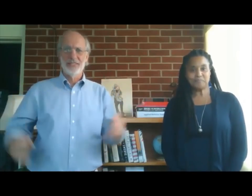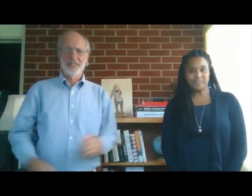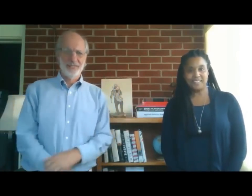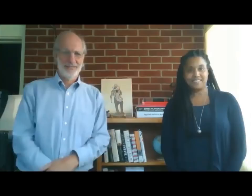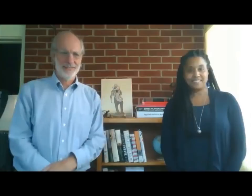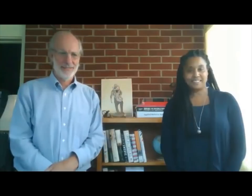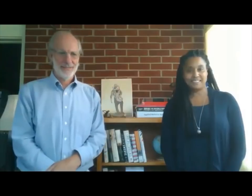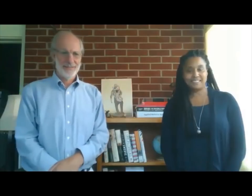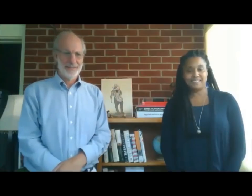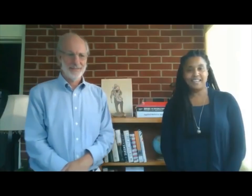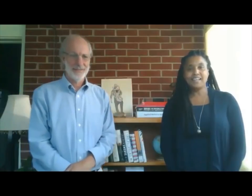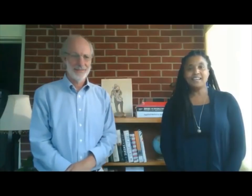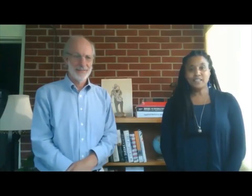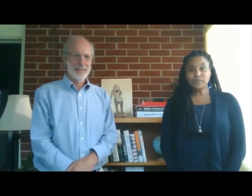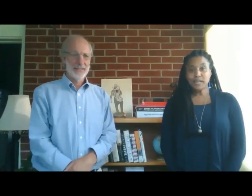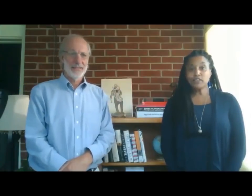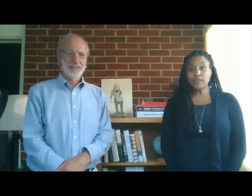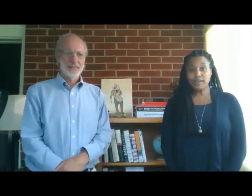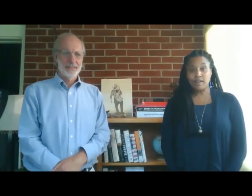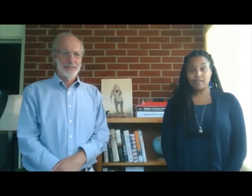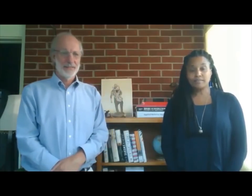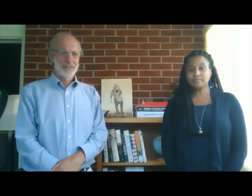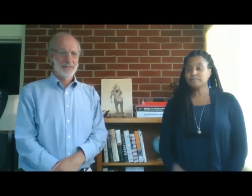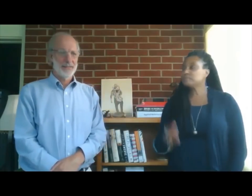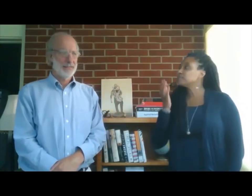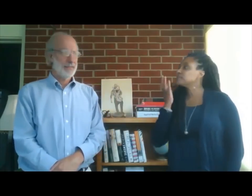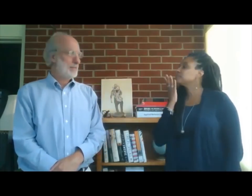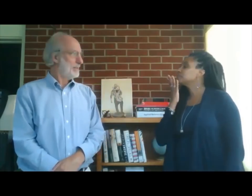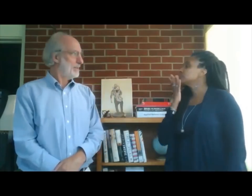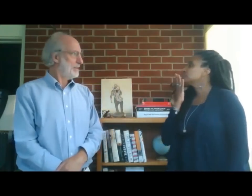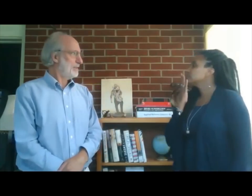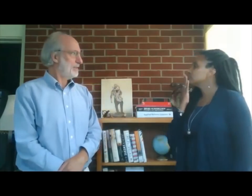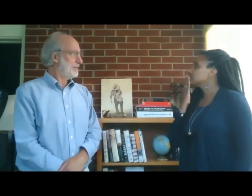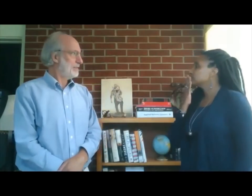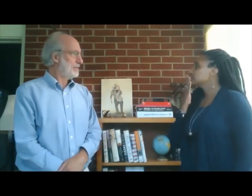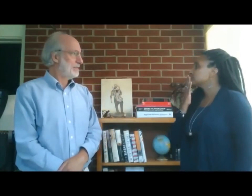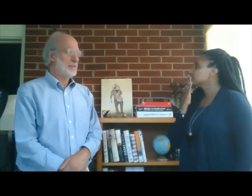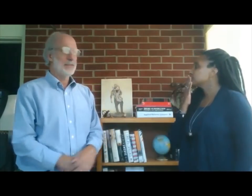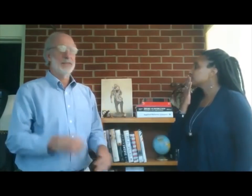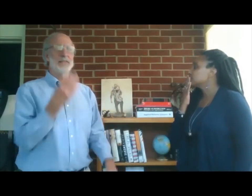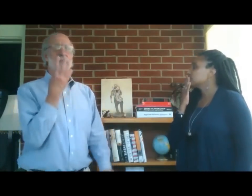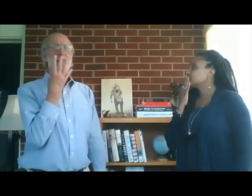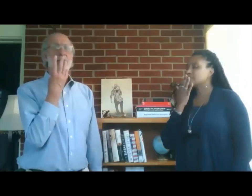String. Yes. Then we have crayon.